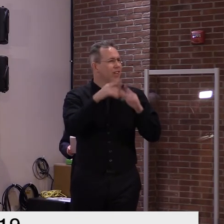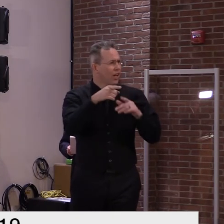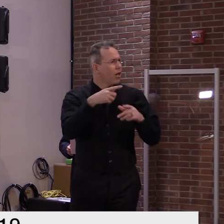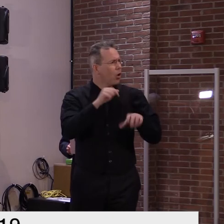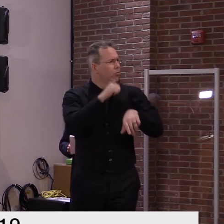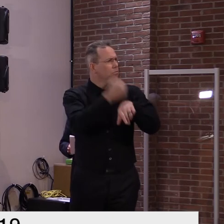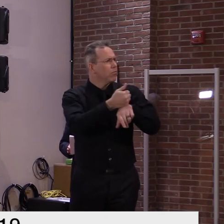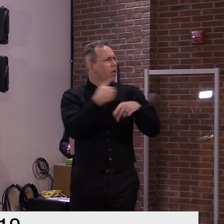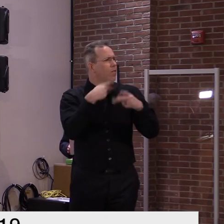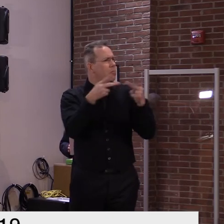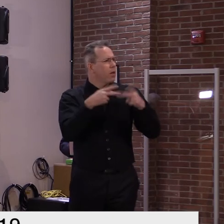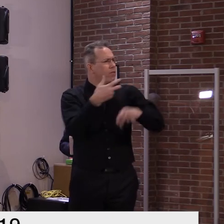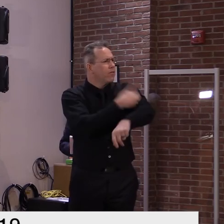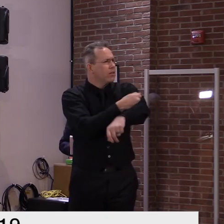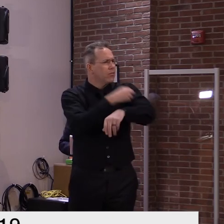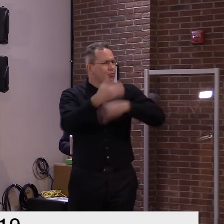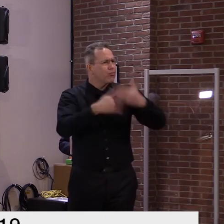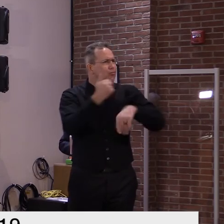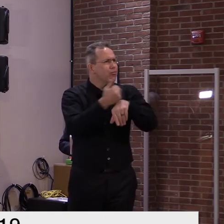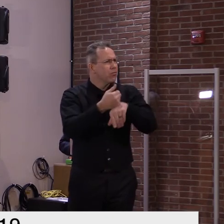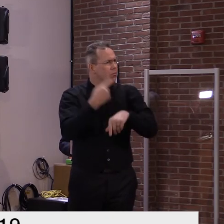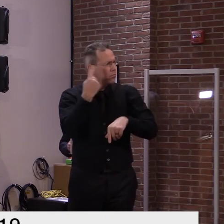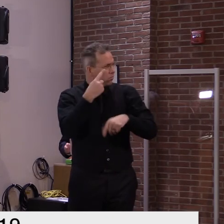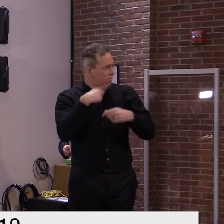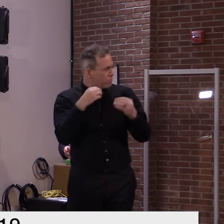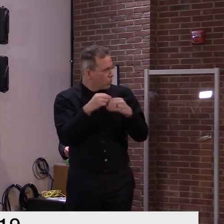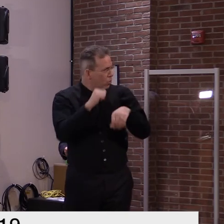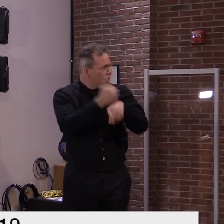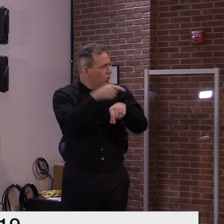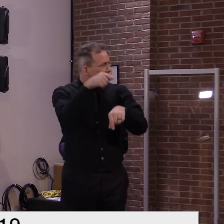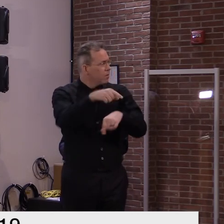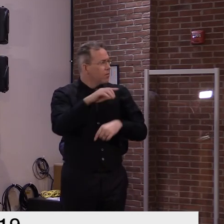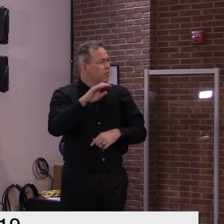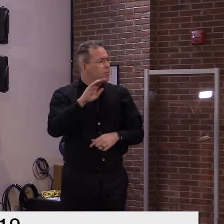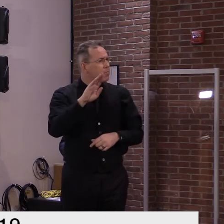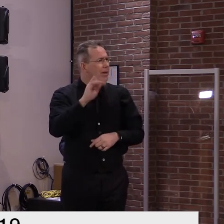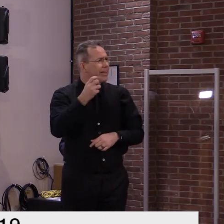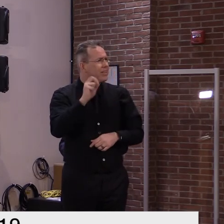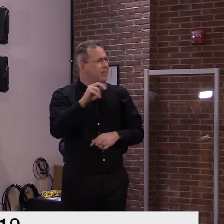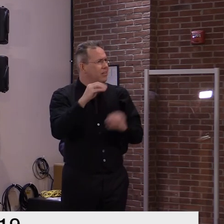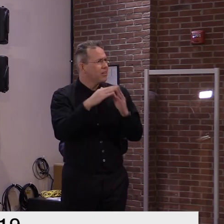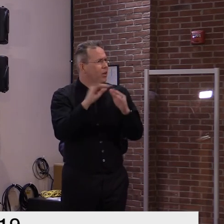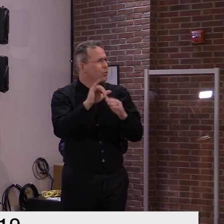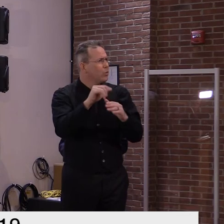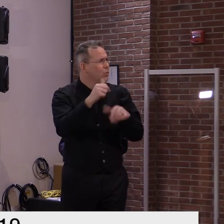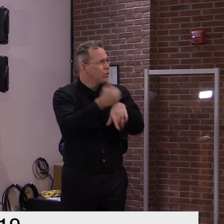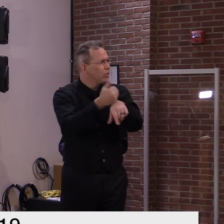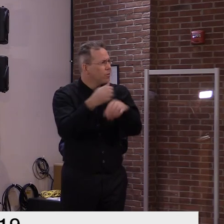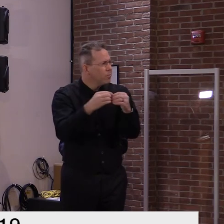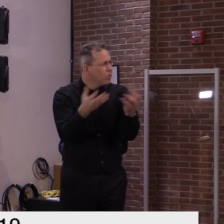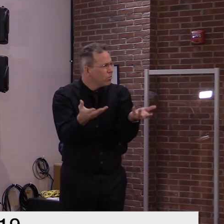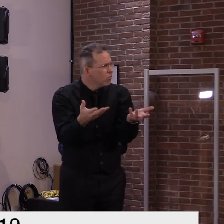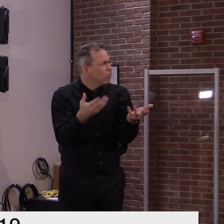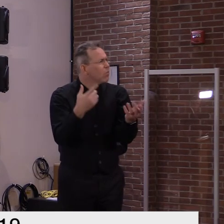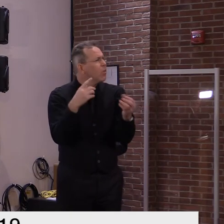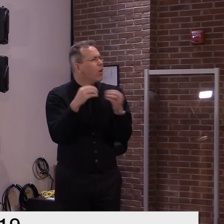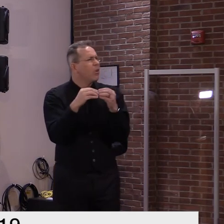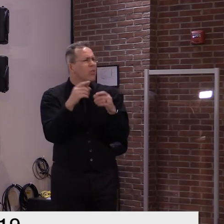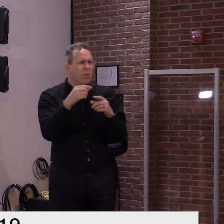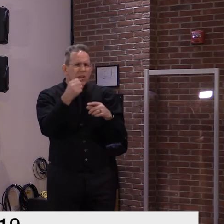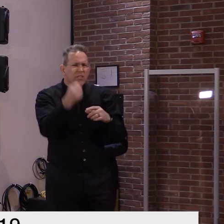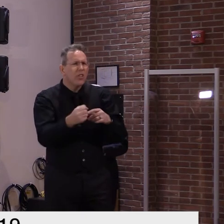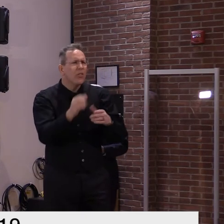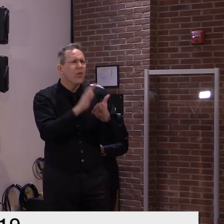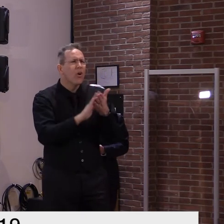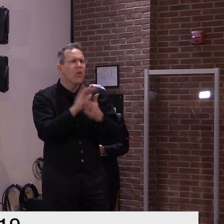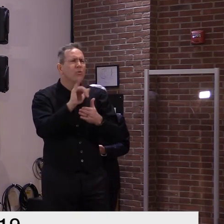the SVMC at the former Southern Vermont College Gymnasium. And I guess what would be the metrics that would determine